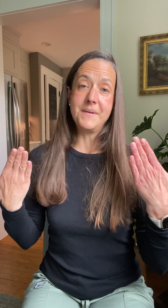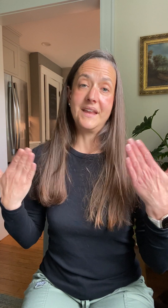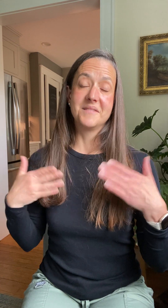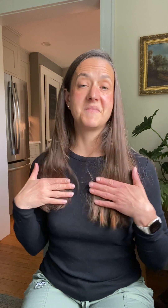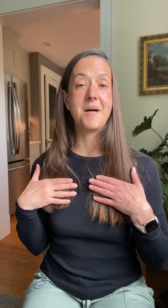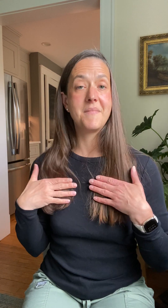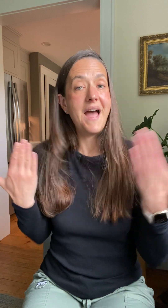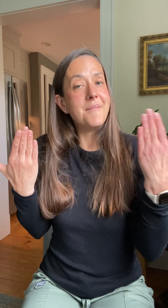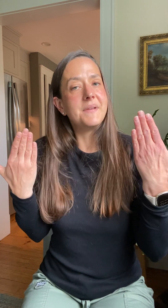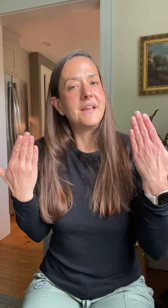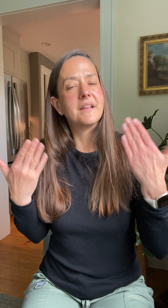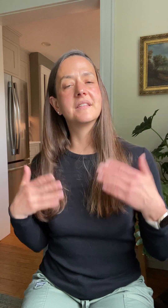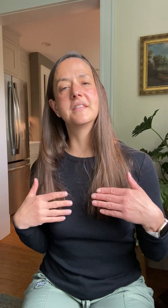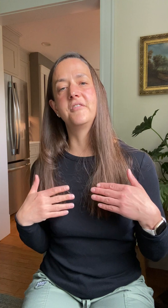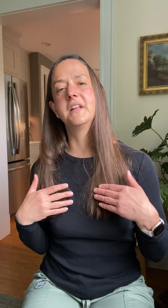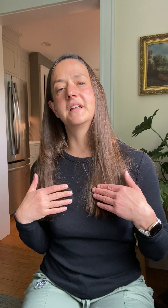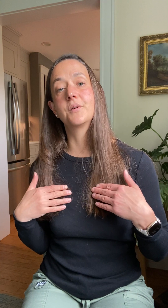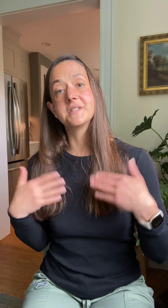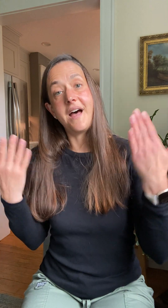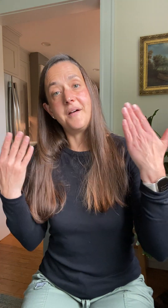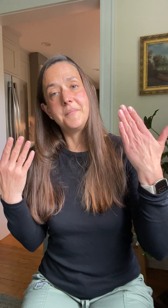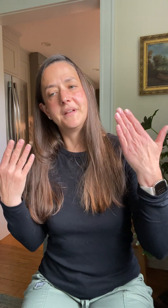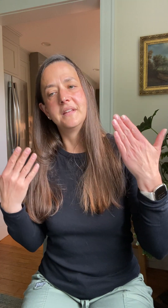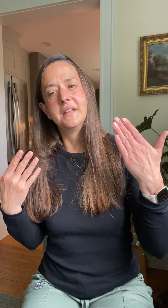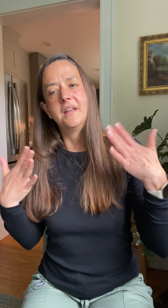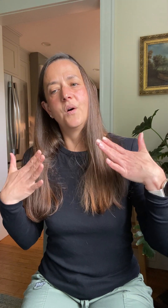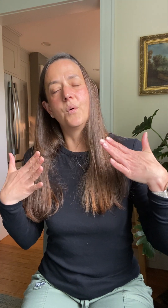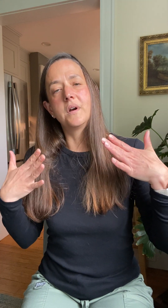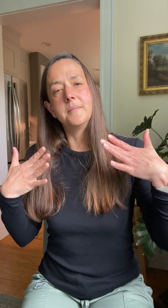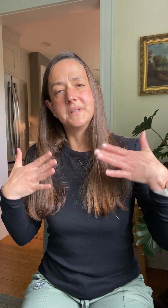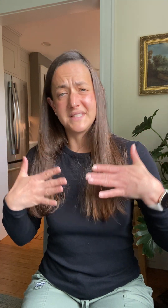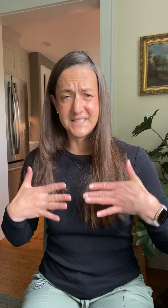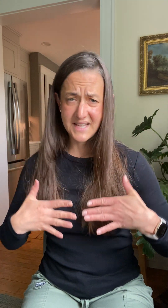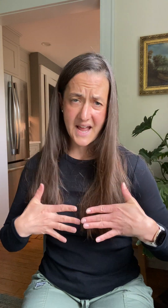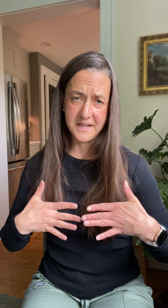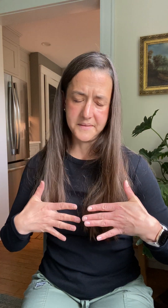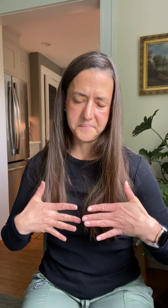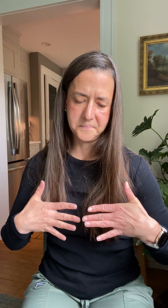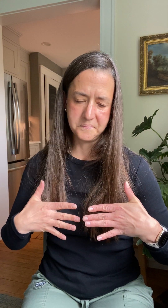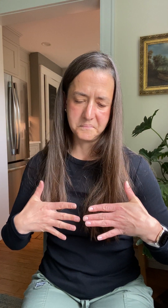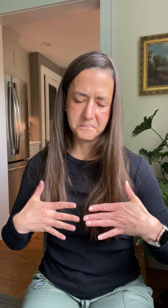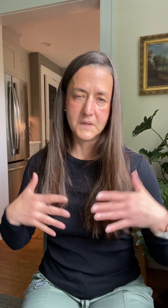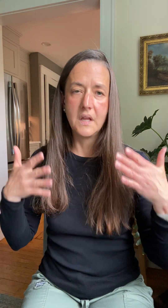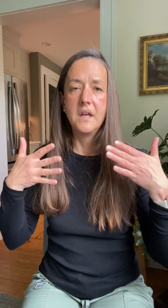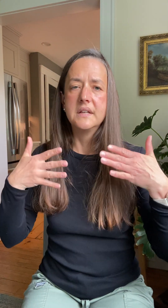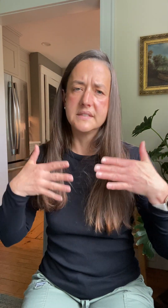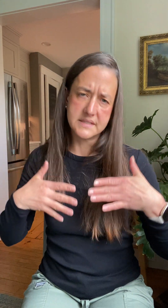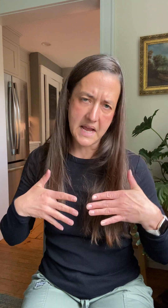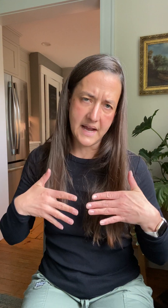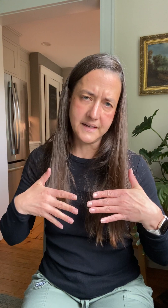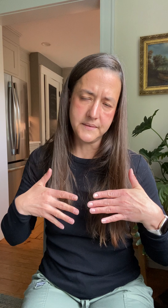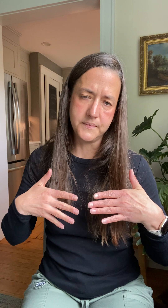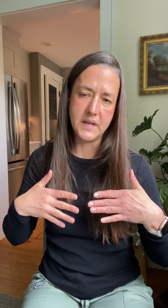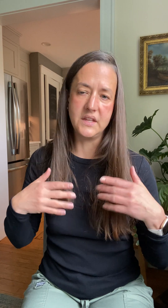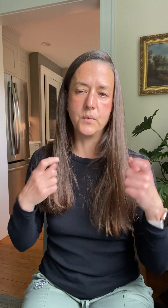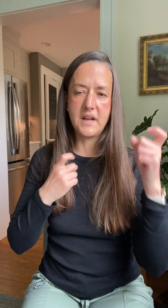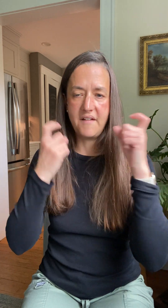Happy. I'm happy. The feeling goes up. Or I'm sad. Sad. And you want to have the